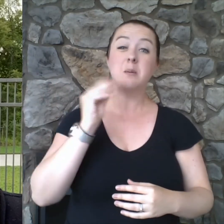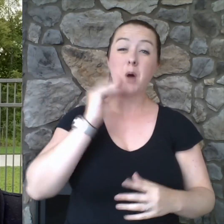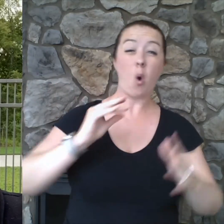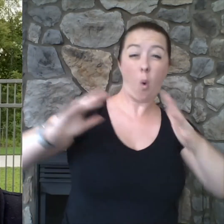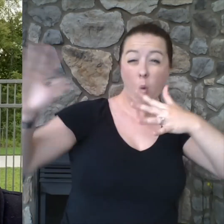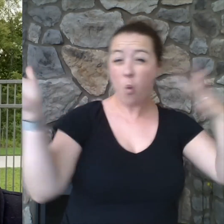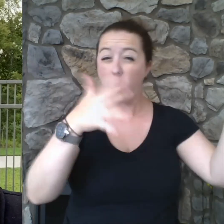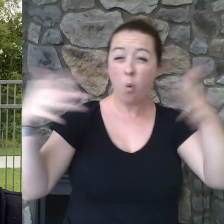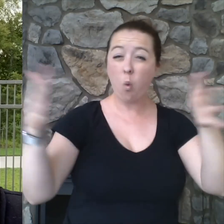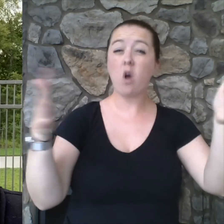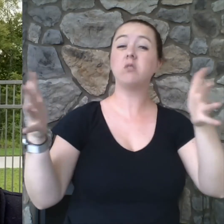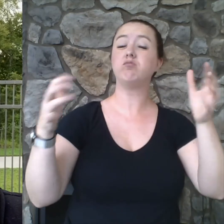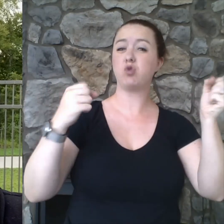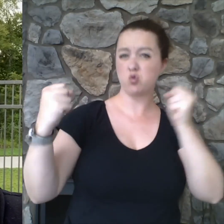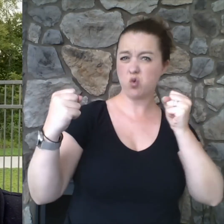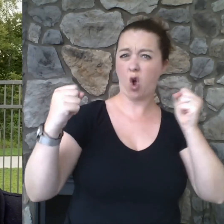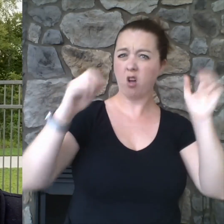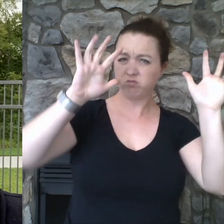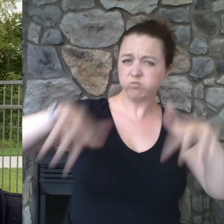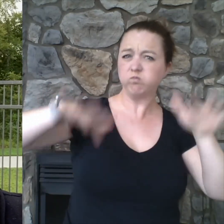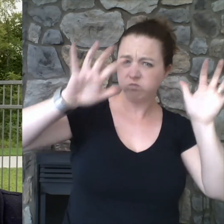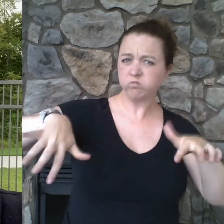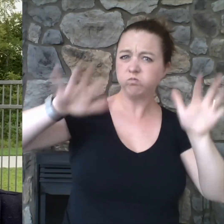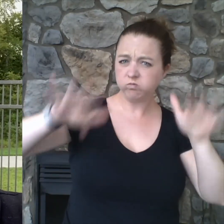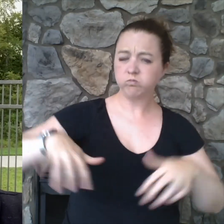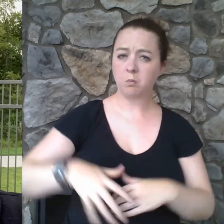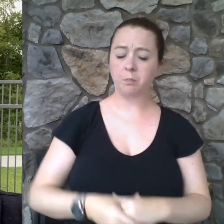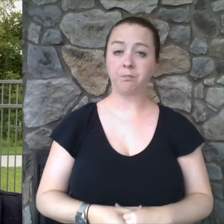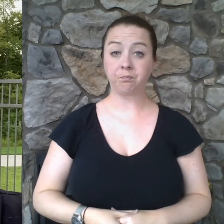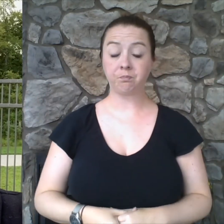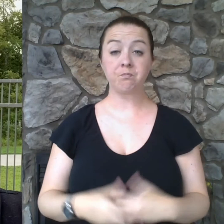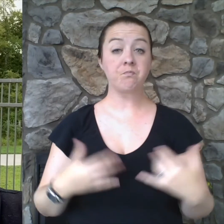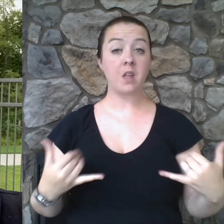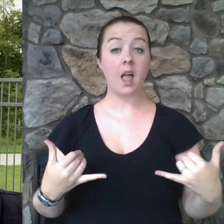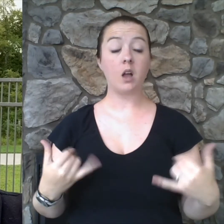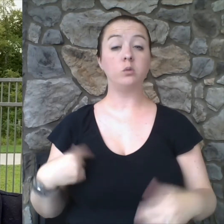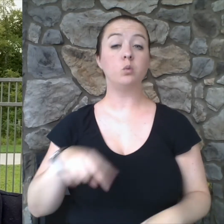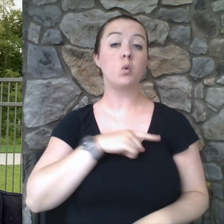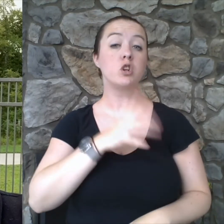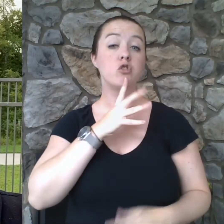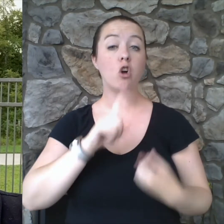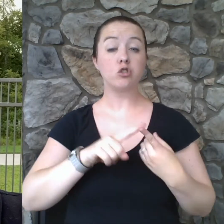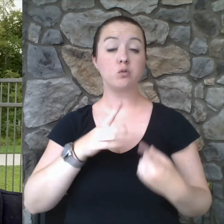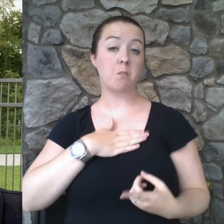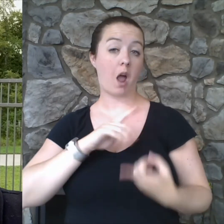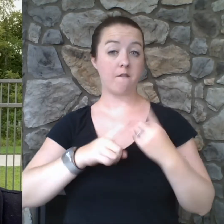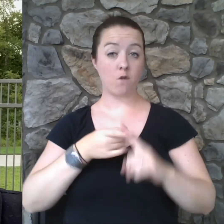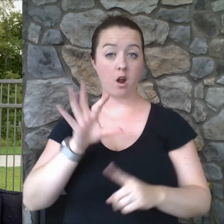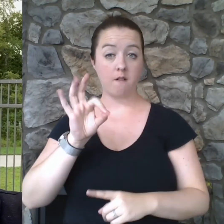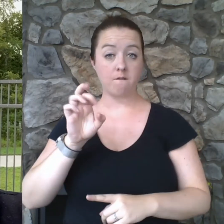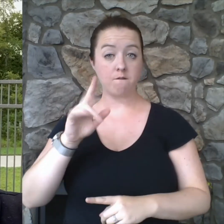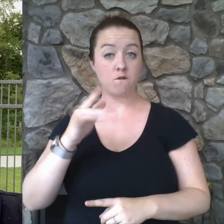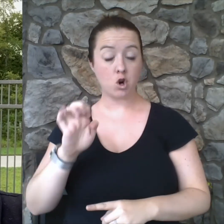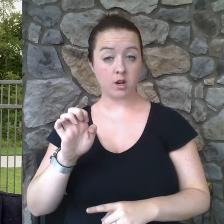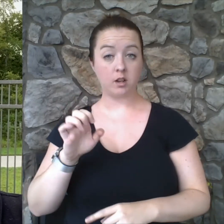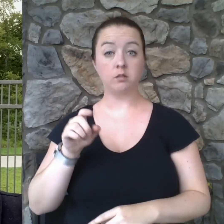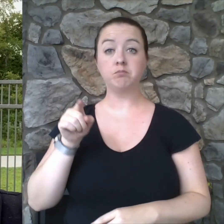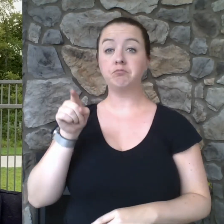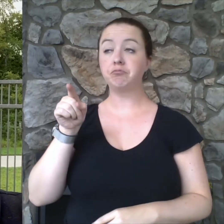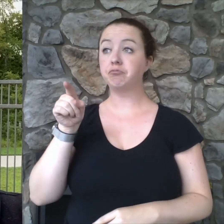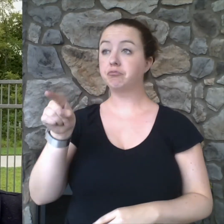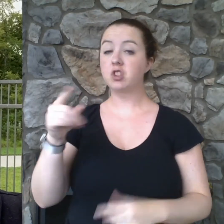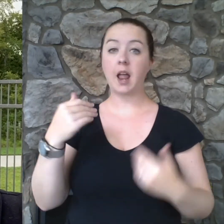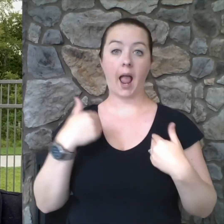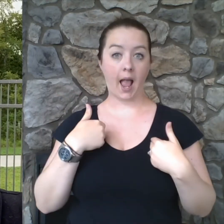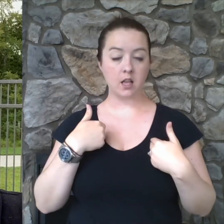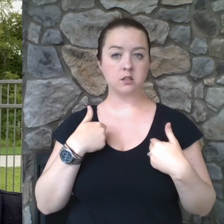400 miles away. Now we're going to talk to my friend Fergie. She has some